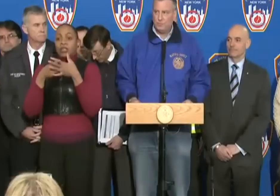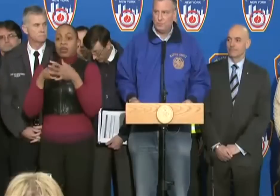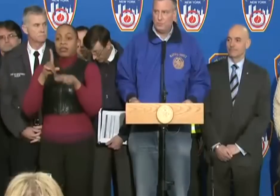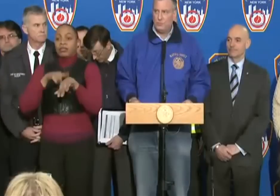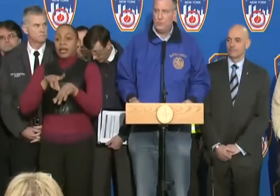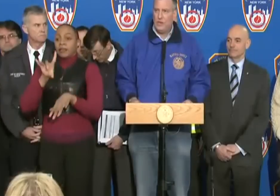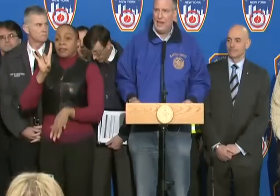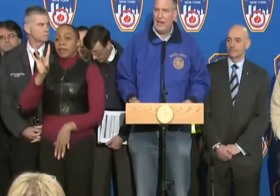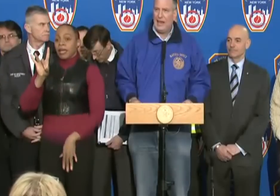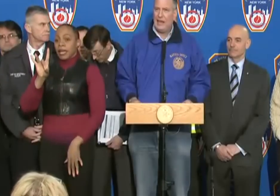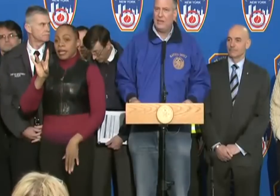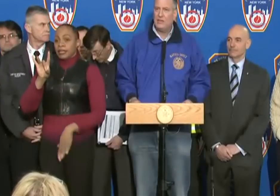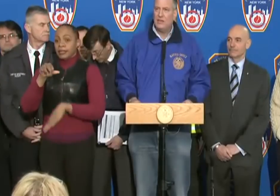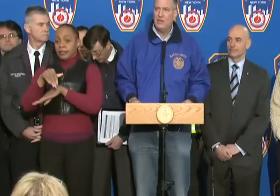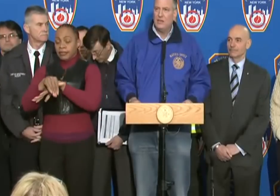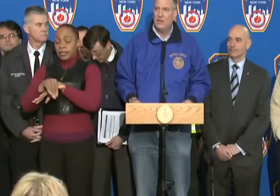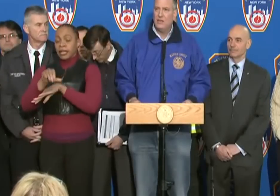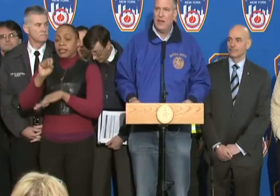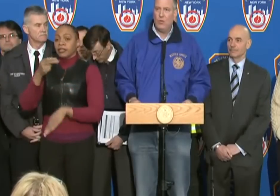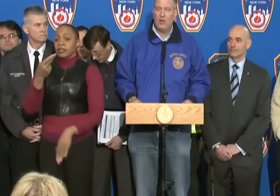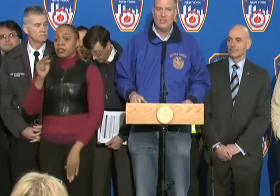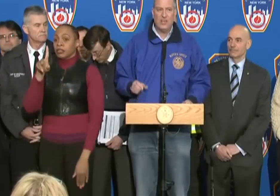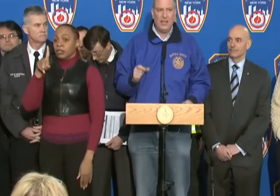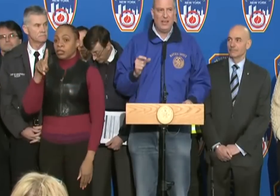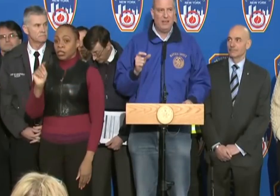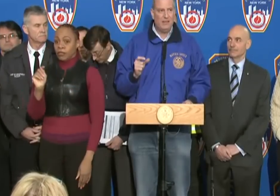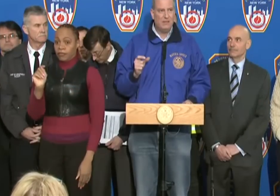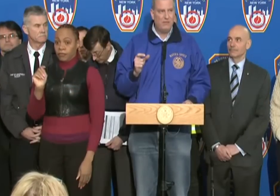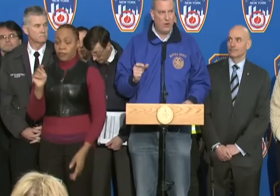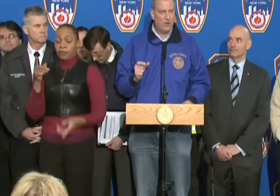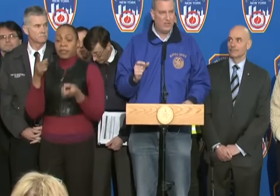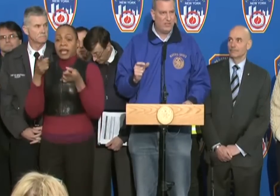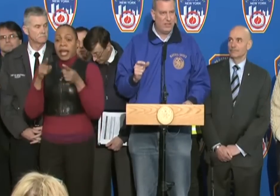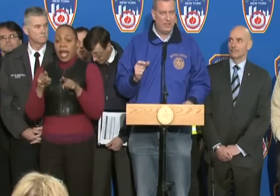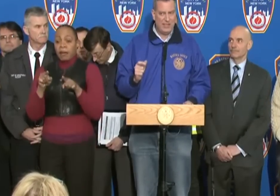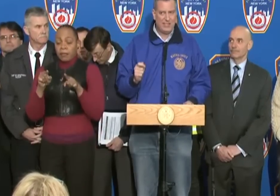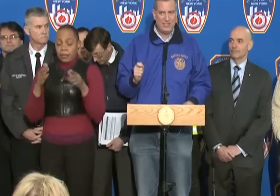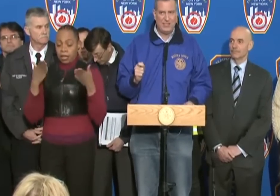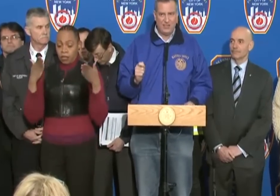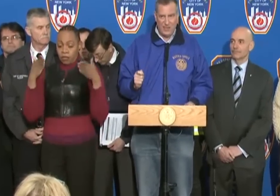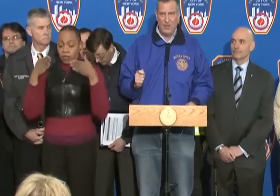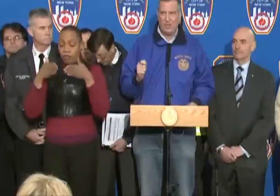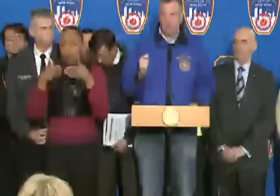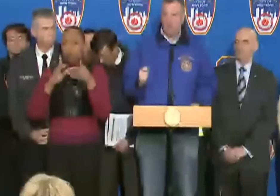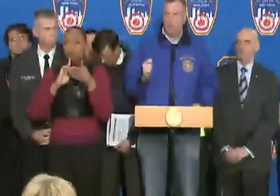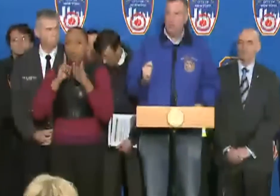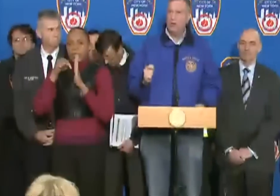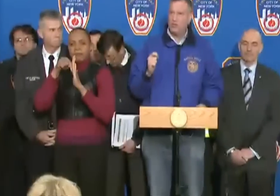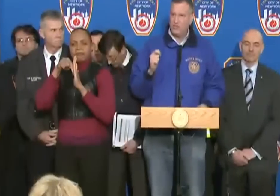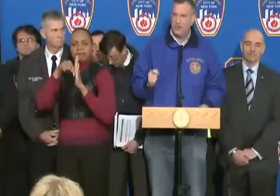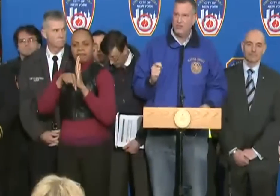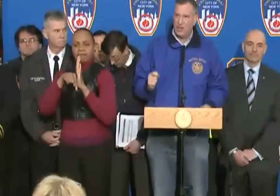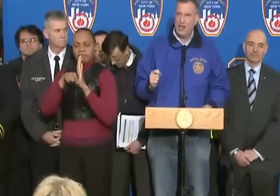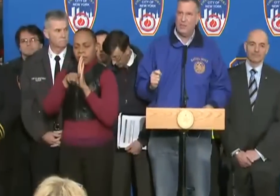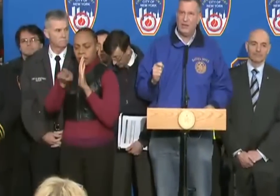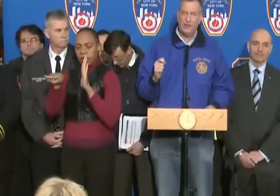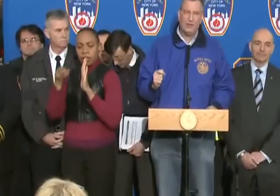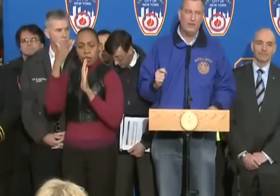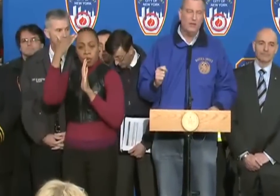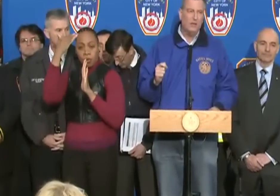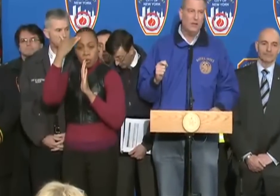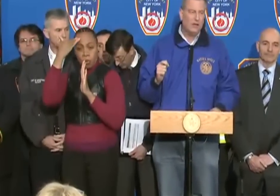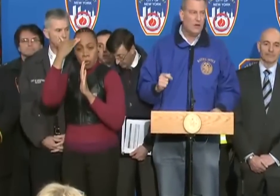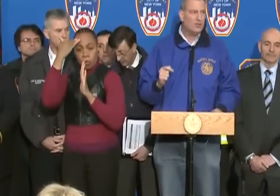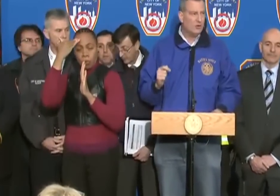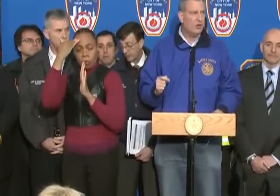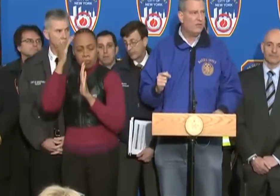shift. And there was a focus and intensity to them as they knew it was their job, now that